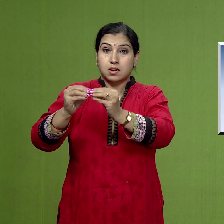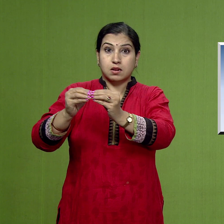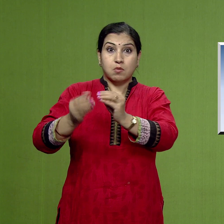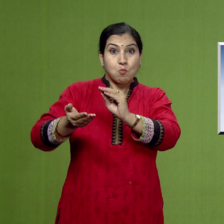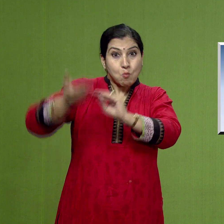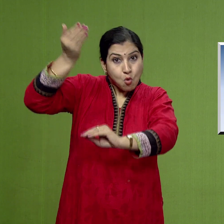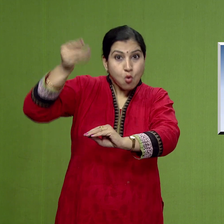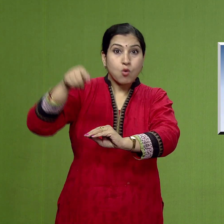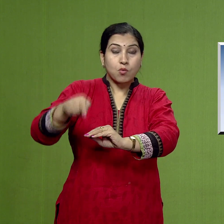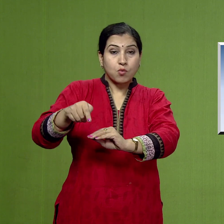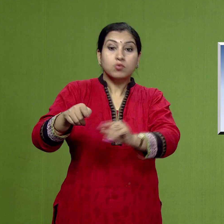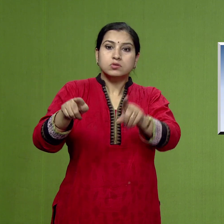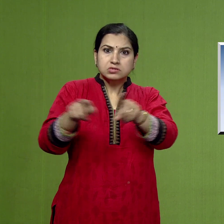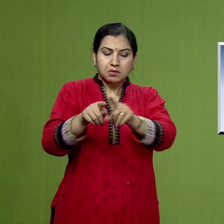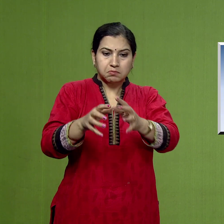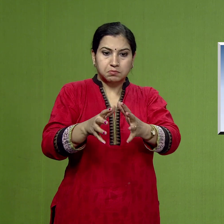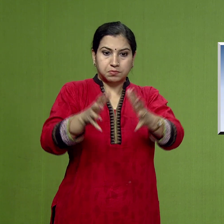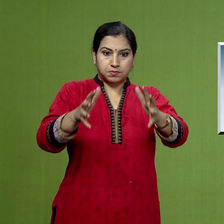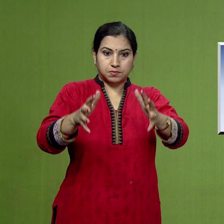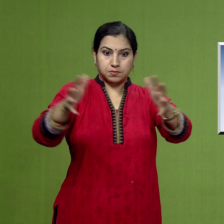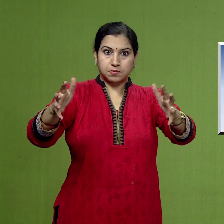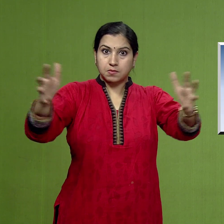and it is still growing.